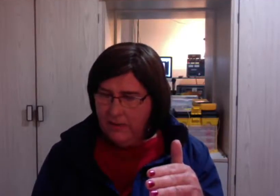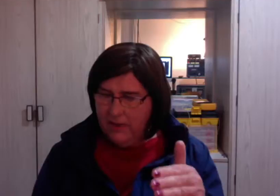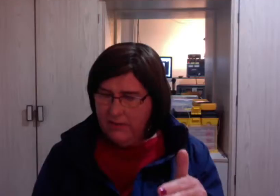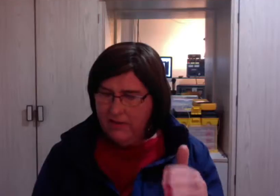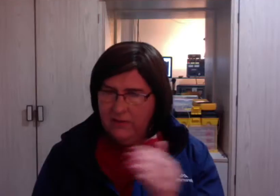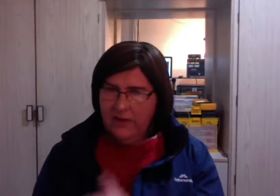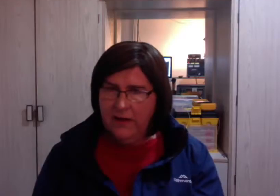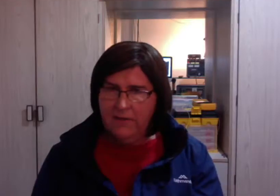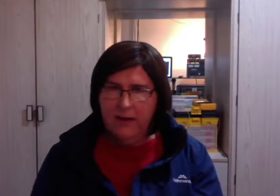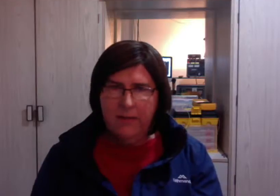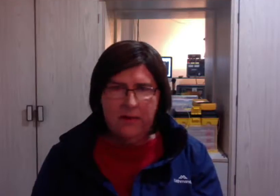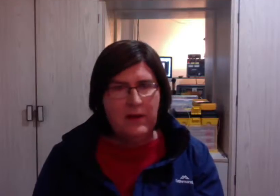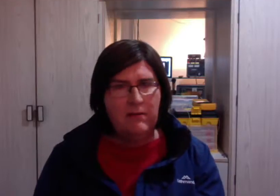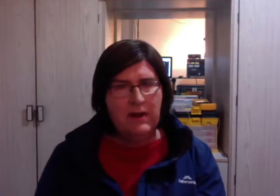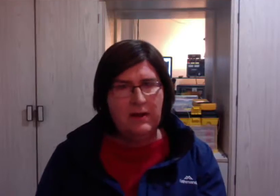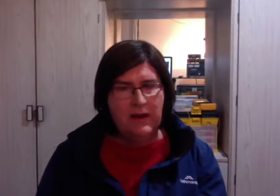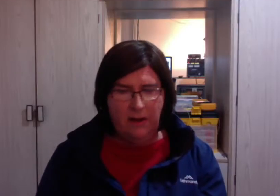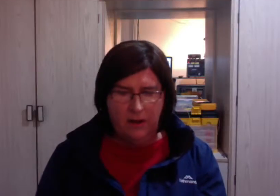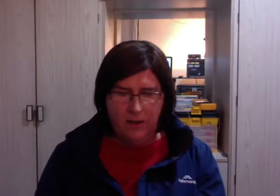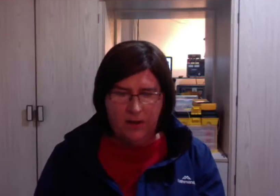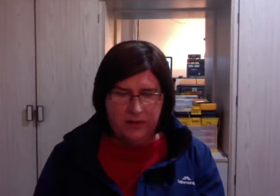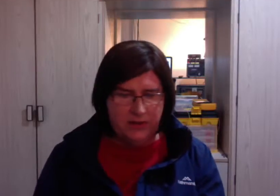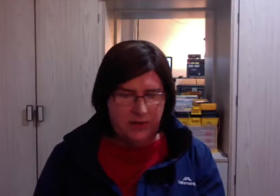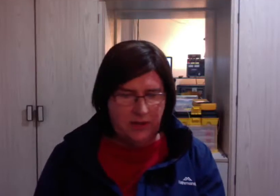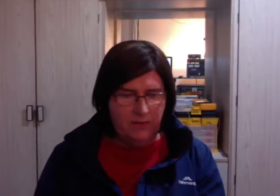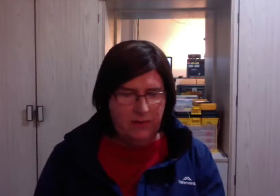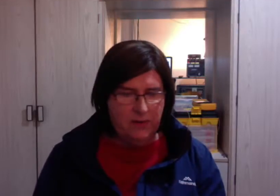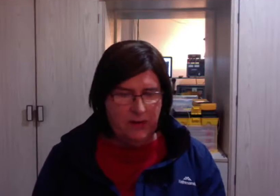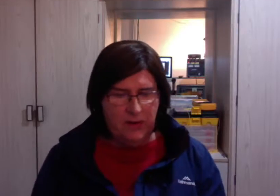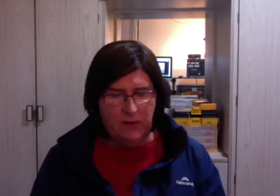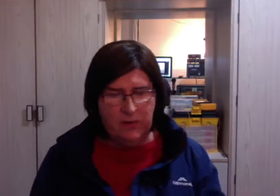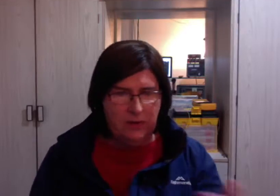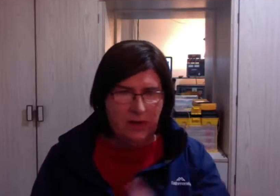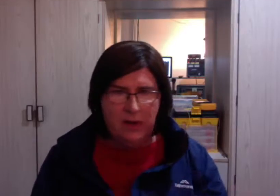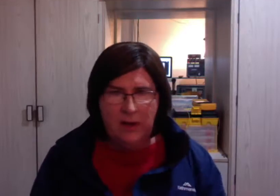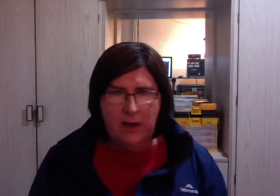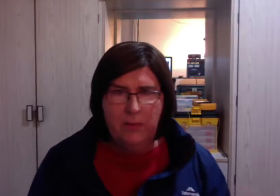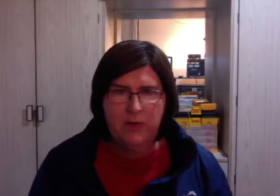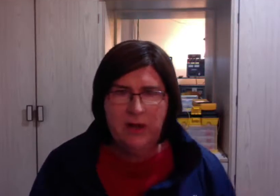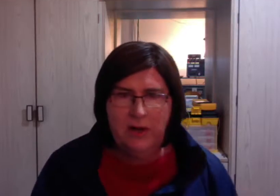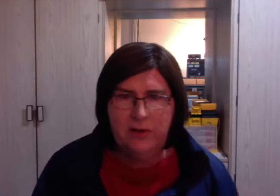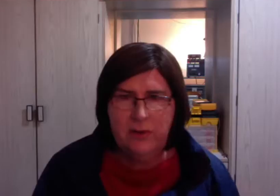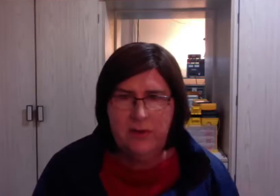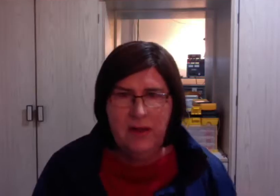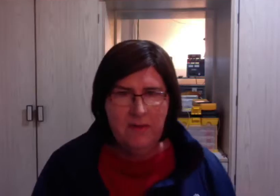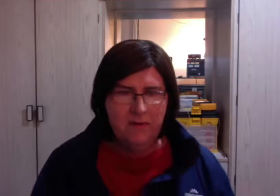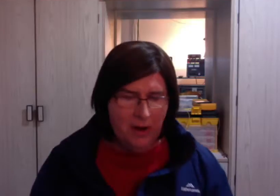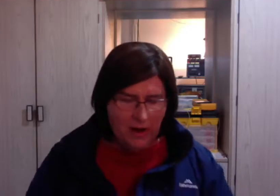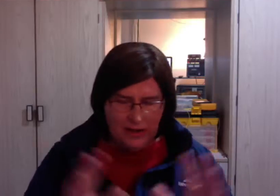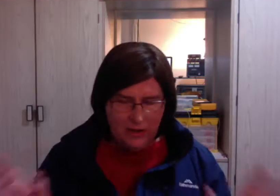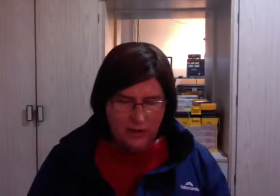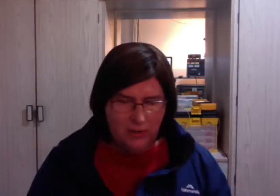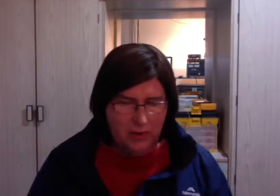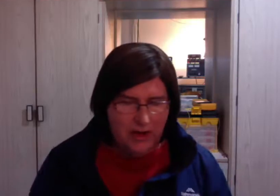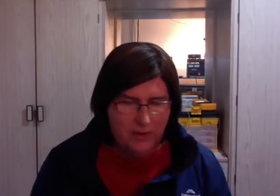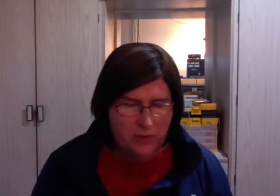believe his extended family is now running that operation, so hopefully we can go and do a bush tucker tour with them. If not, I can show you around the bush